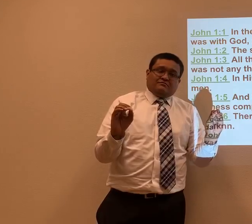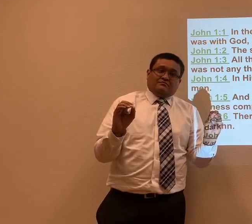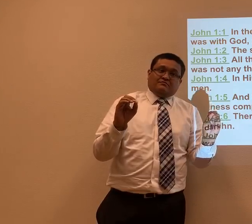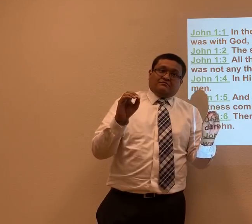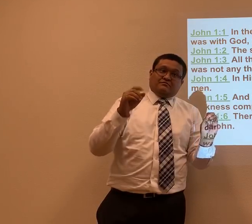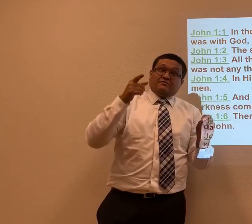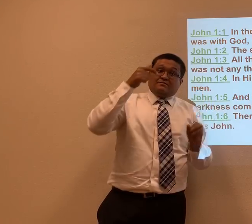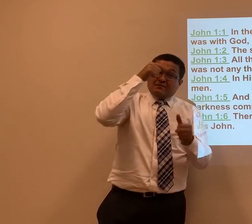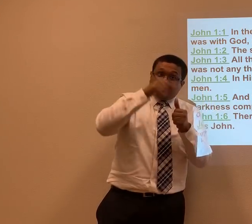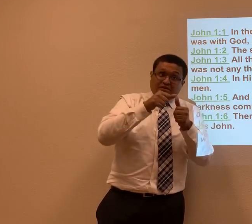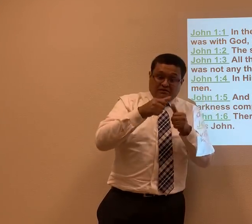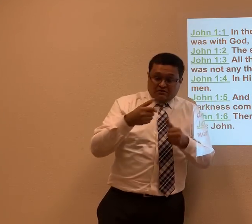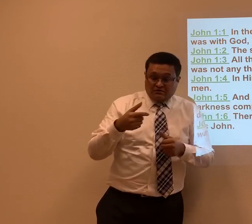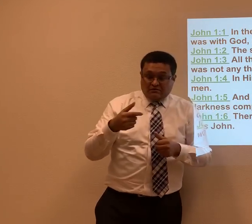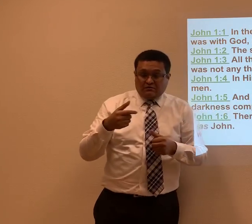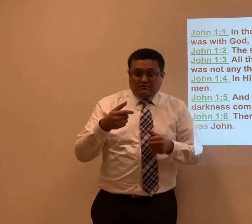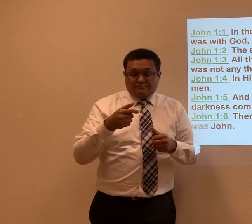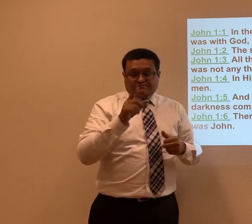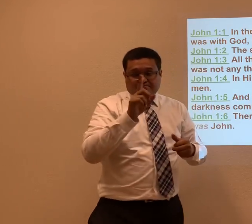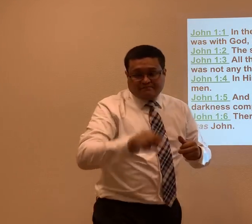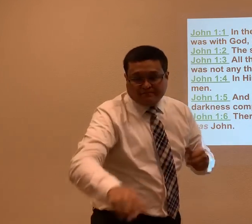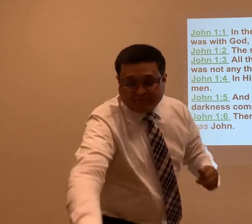was made. So remember,